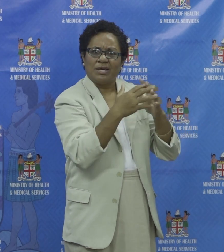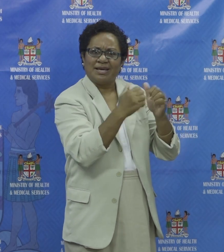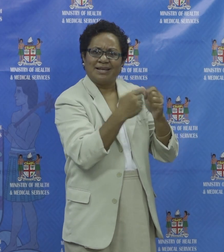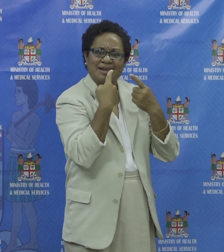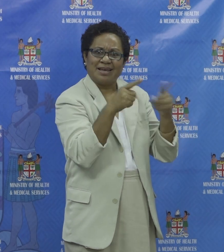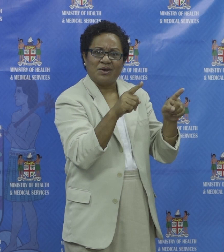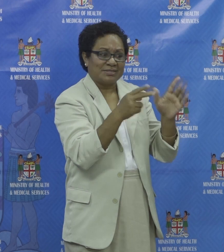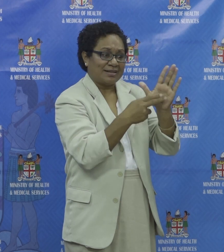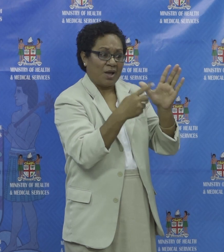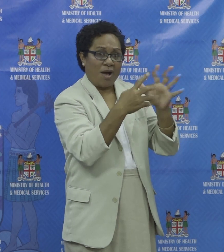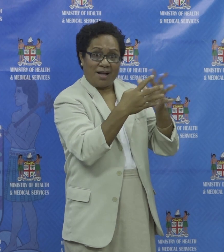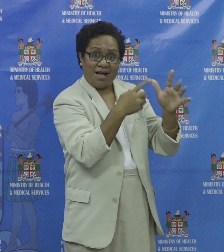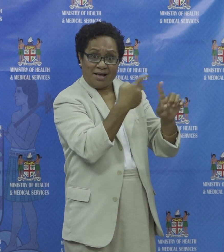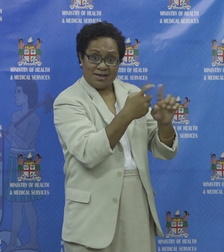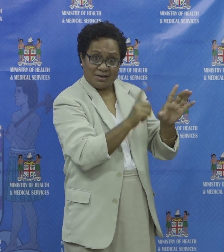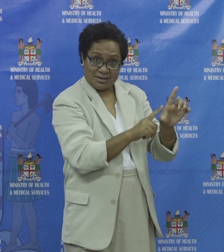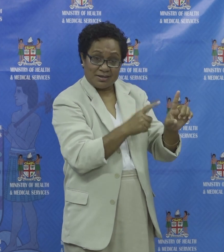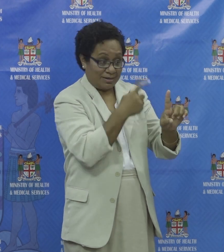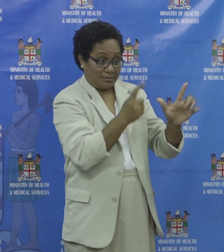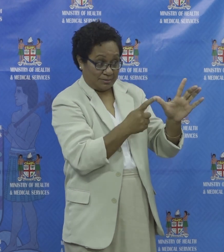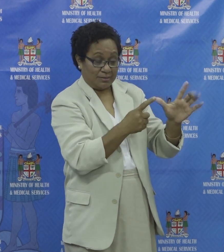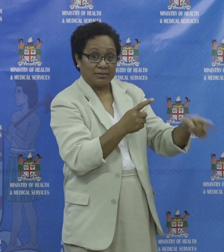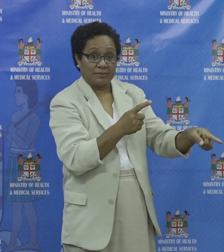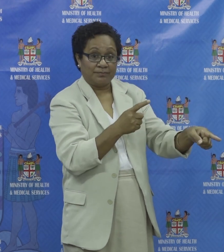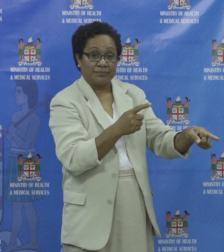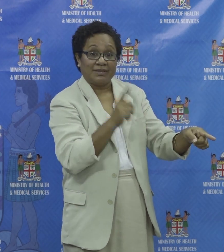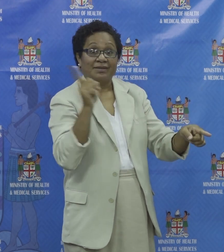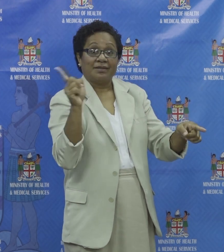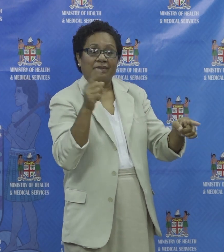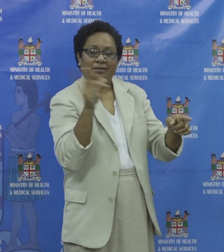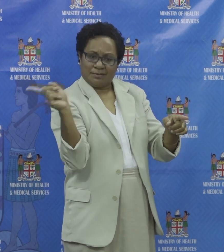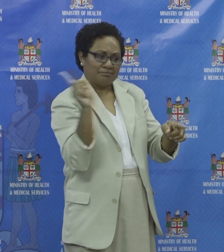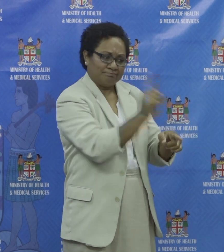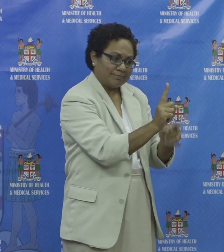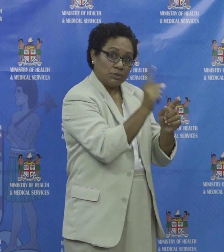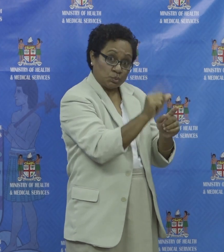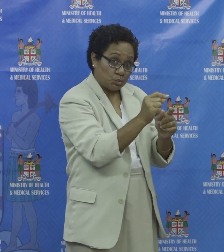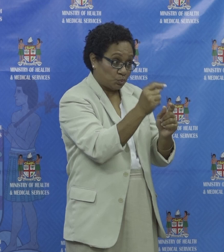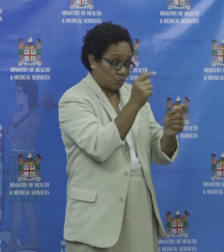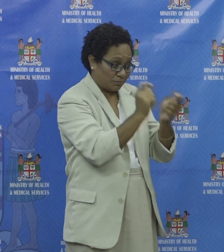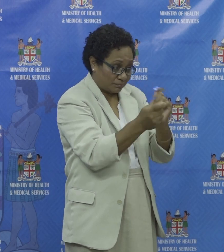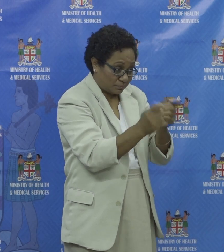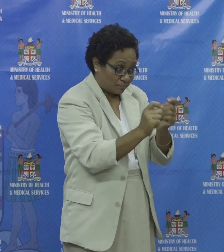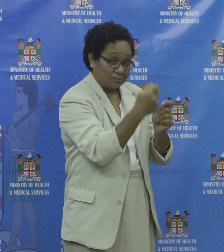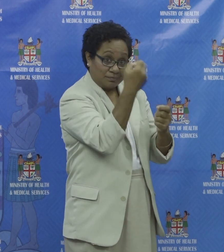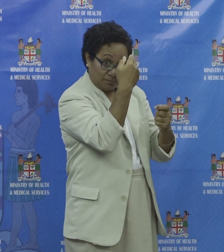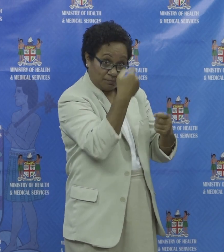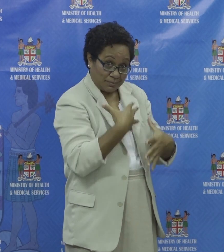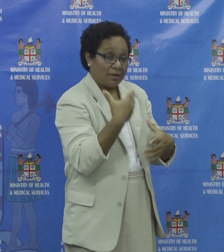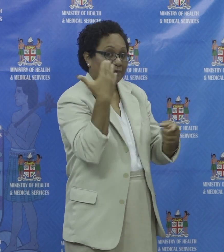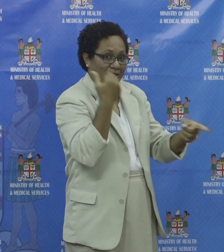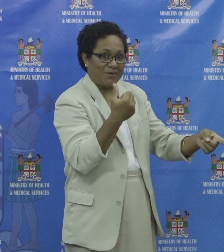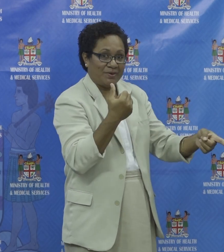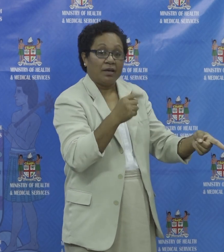cluster, who was discovered as part of our screening and contact tracing in that area, had given